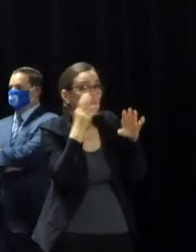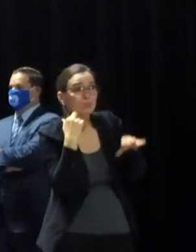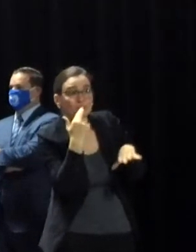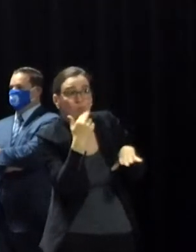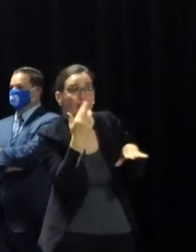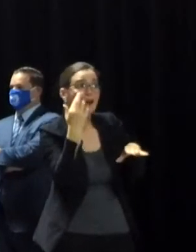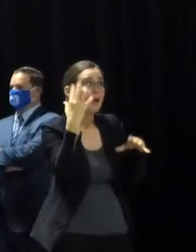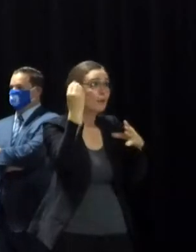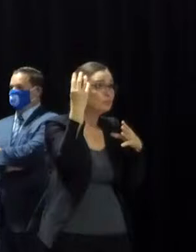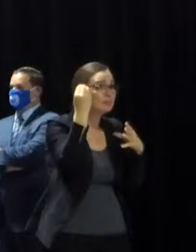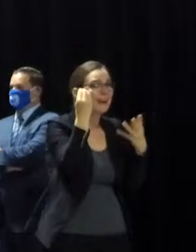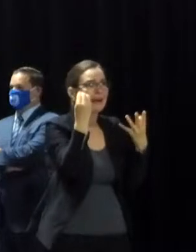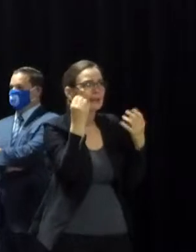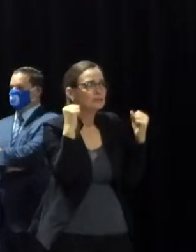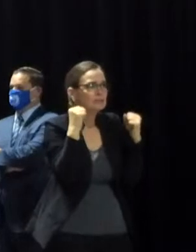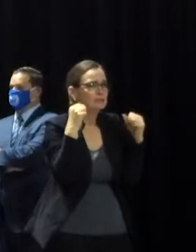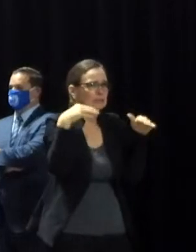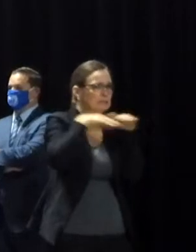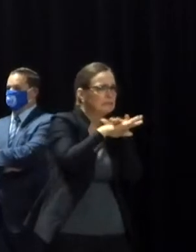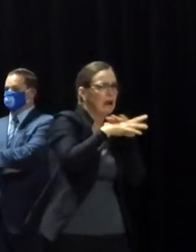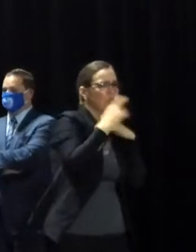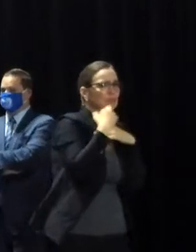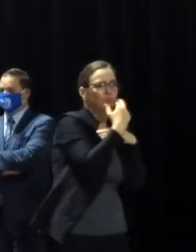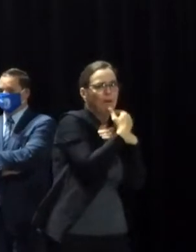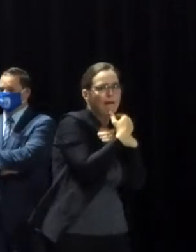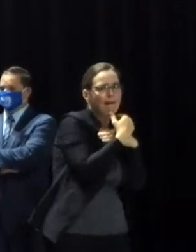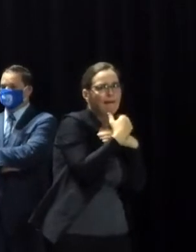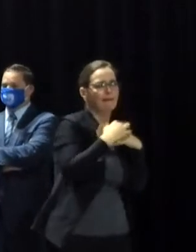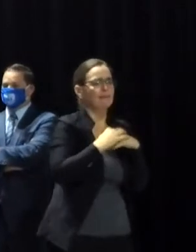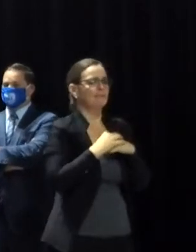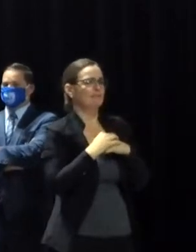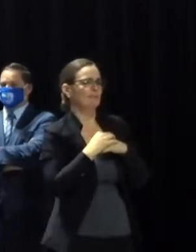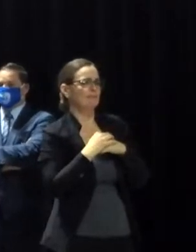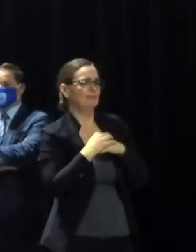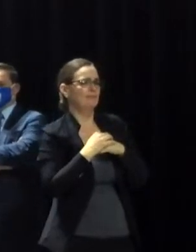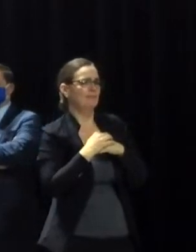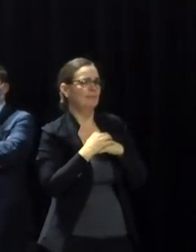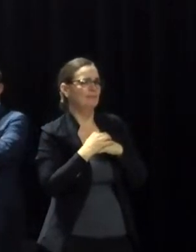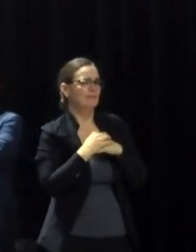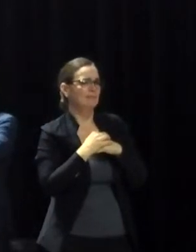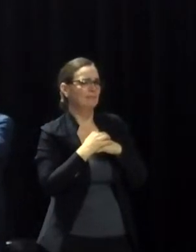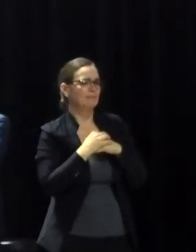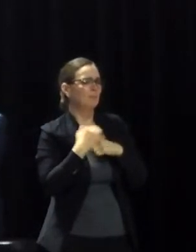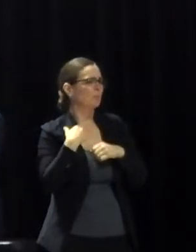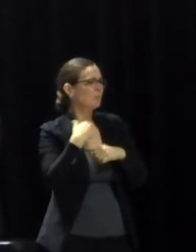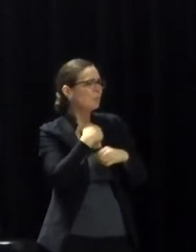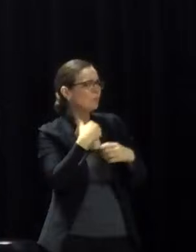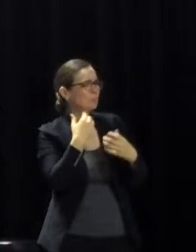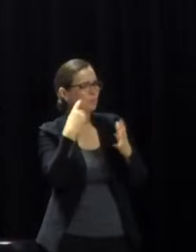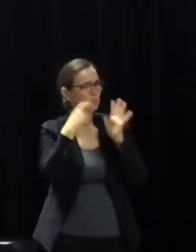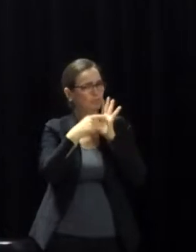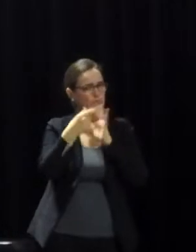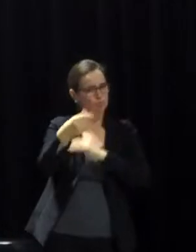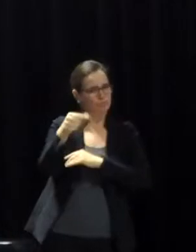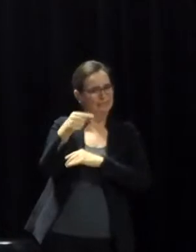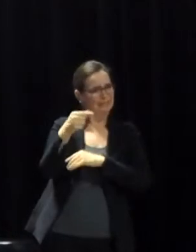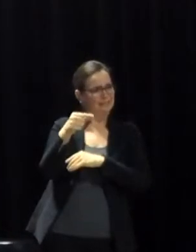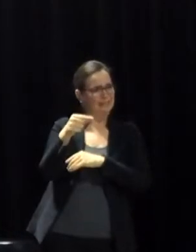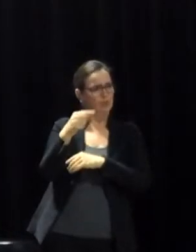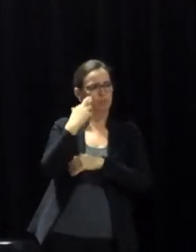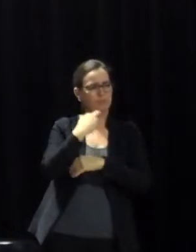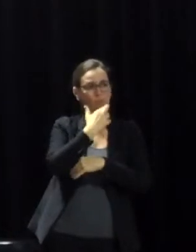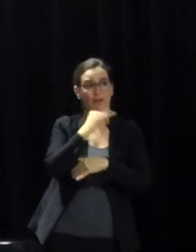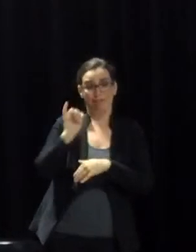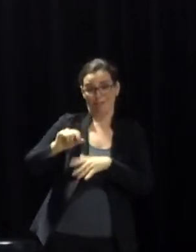outbreaks can become a big outbreak in the community. So the green circle, the restaurant is the starting